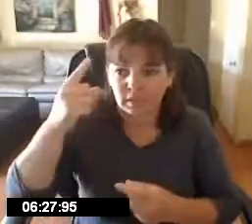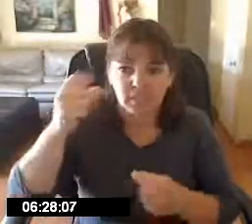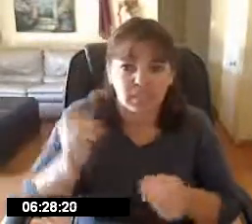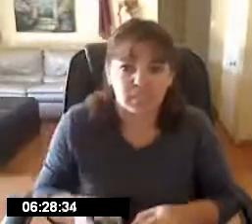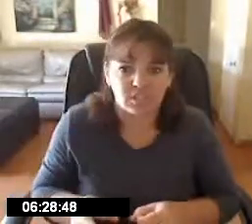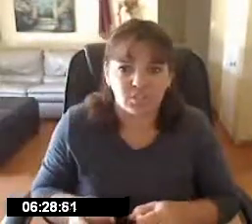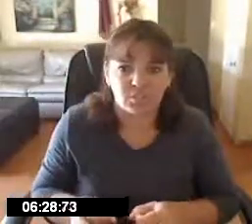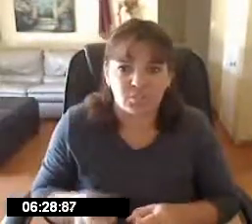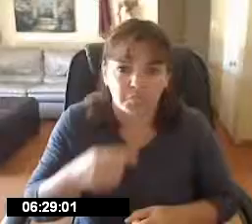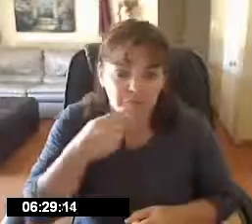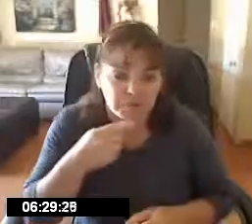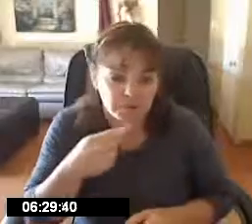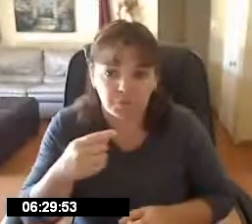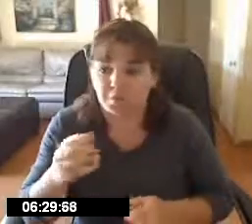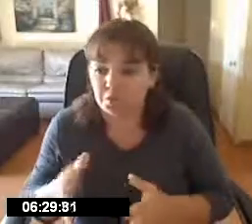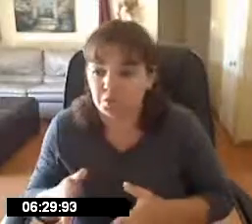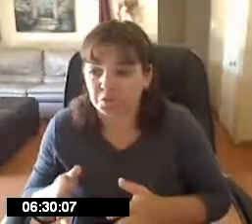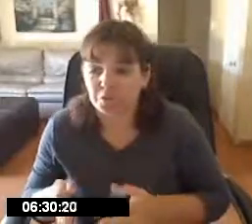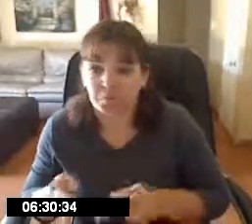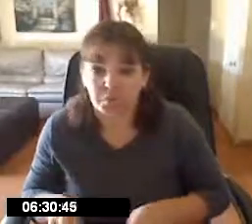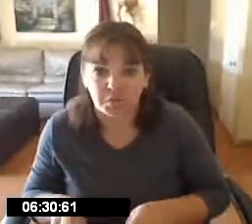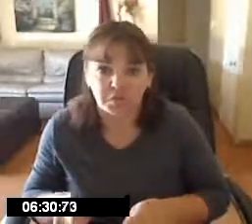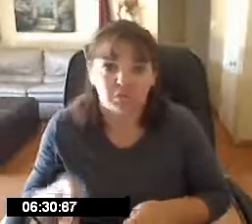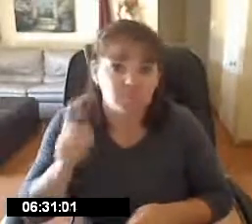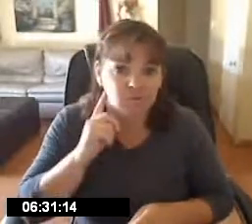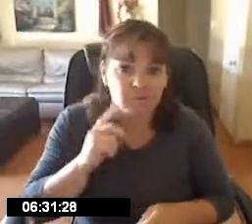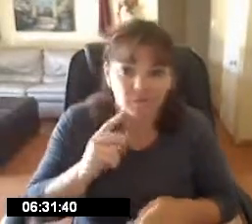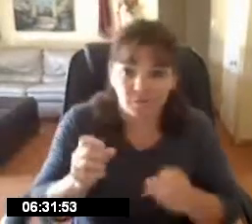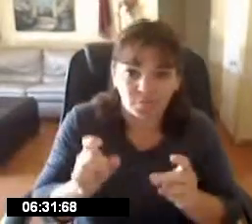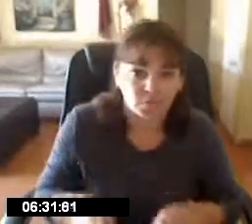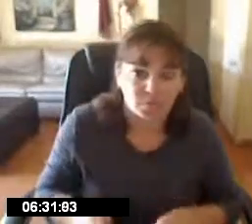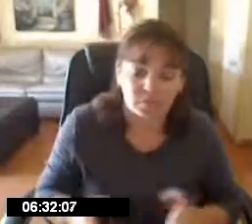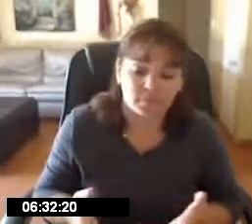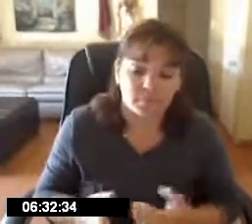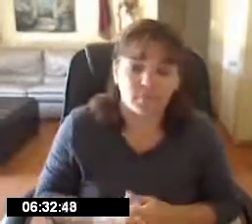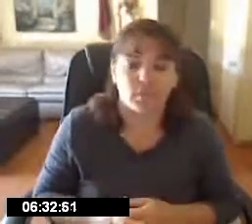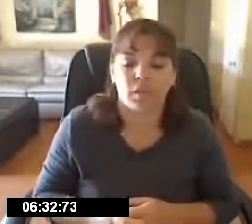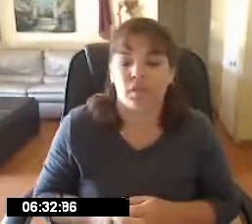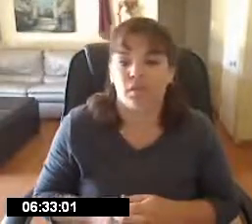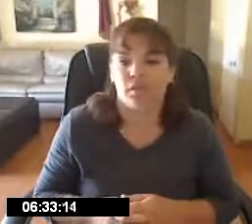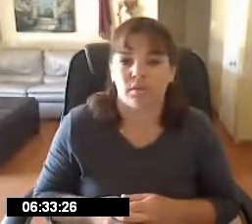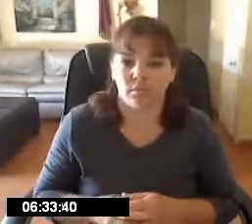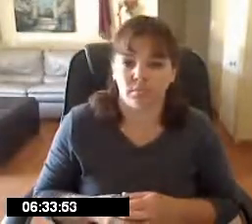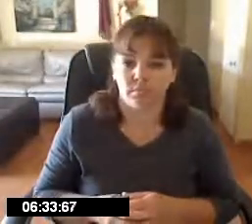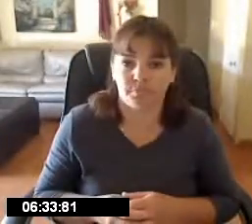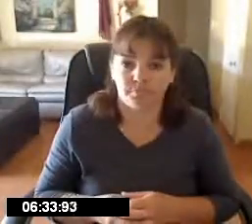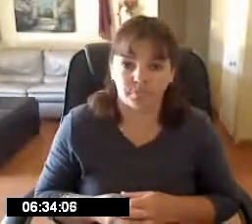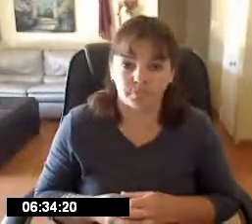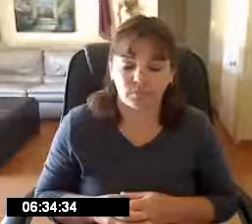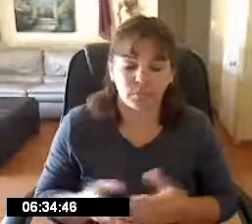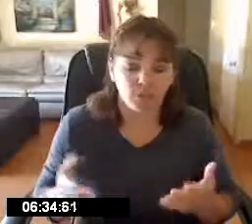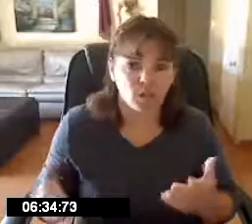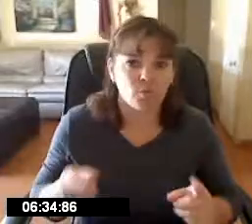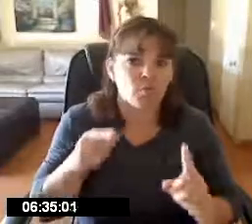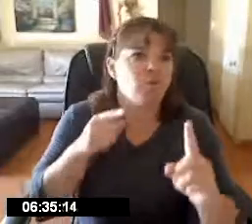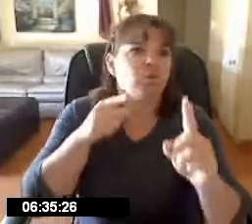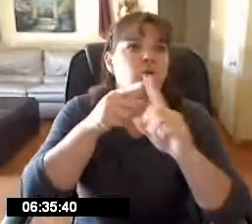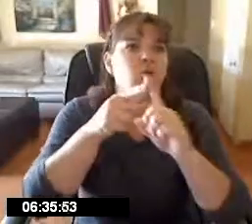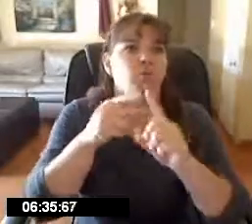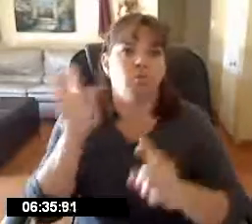if let's say that it's an assignment where there is a hearing speaker and deaf client, what is the goal of that hearing speaker? What are